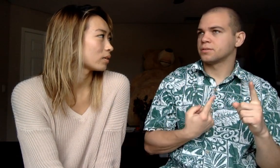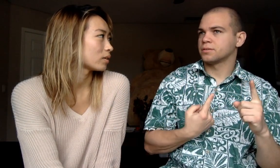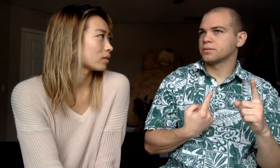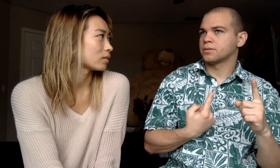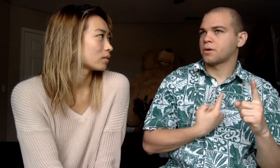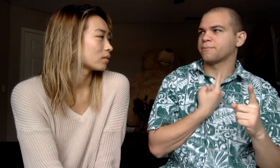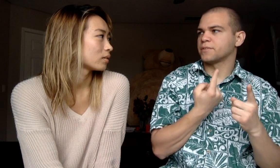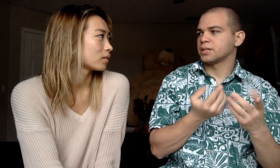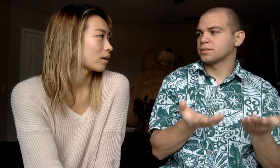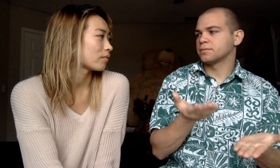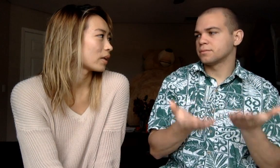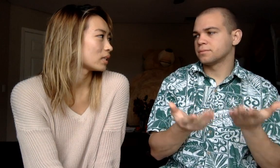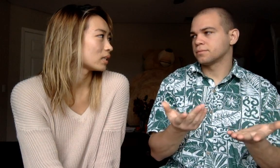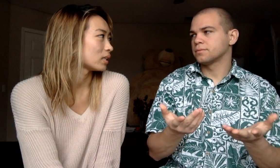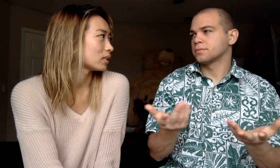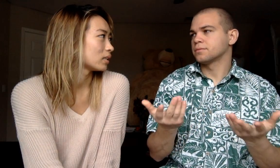feel offended